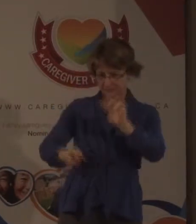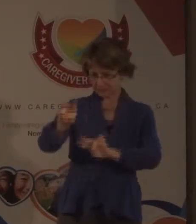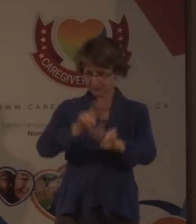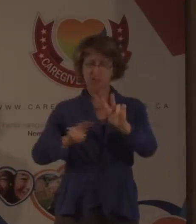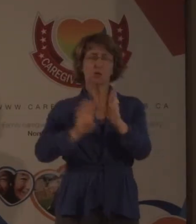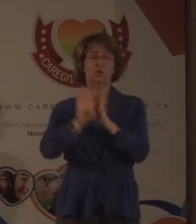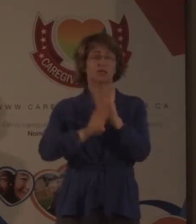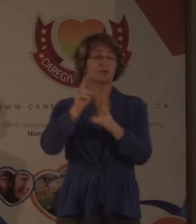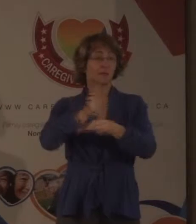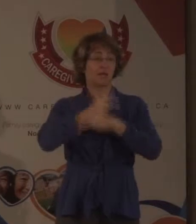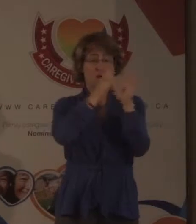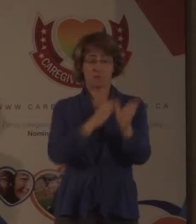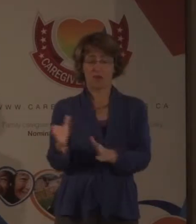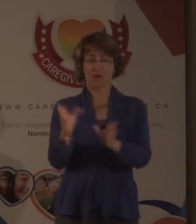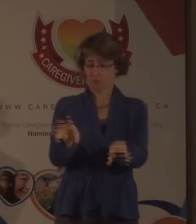with solutions for them.